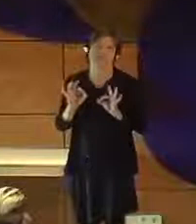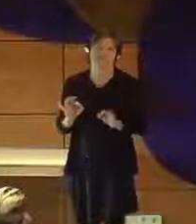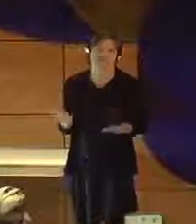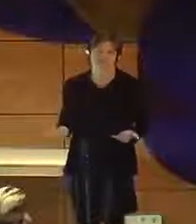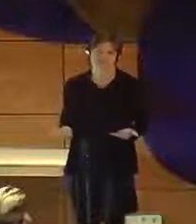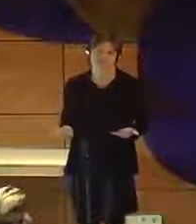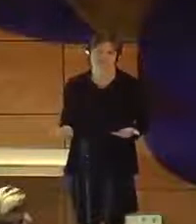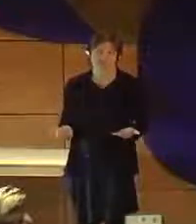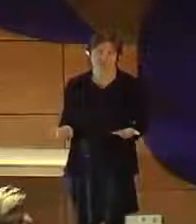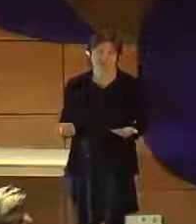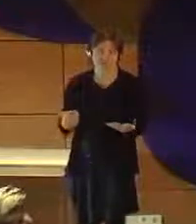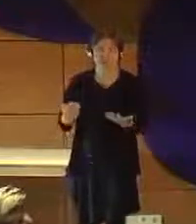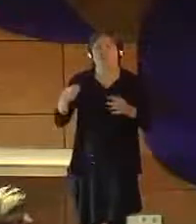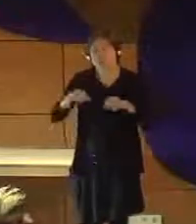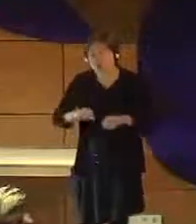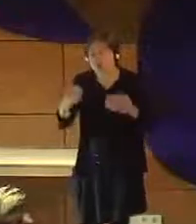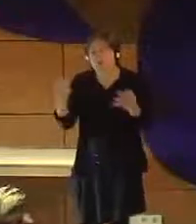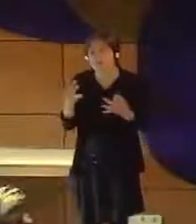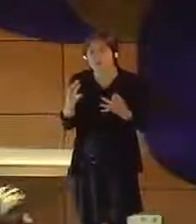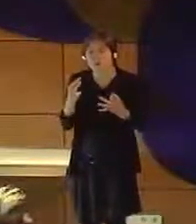or a nasojejunal tube, fine.